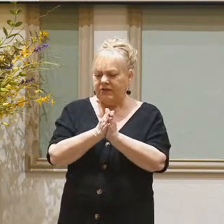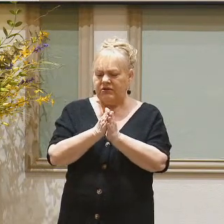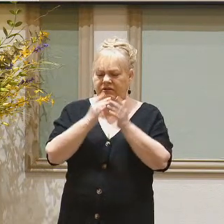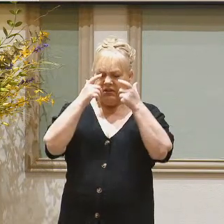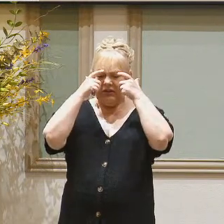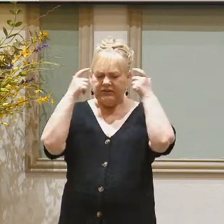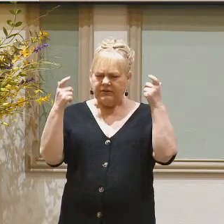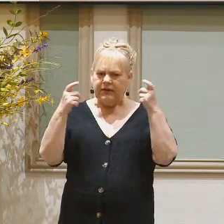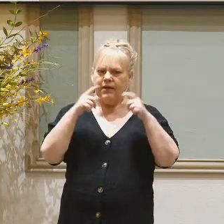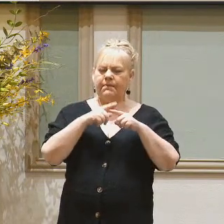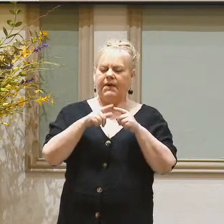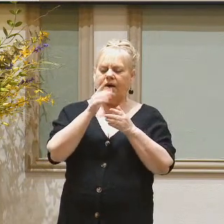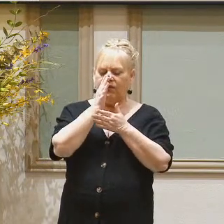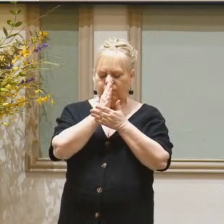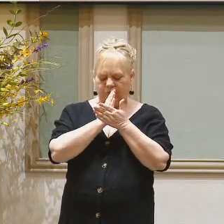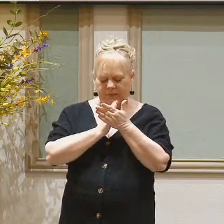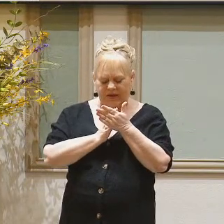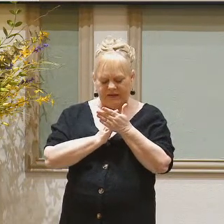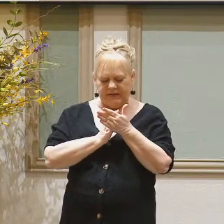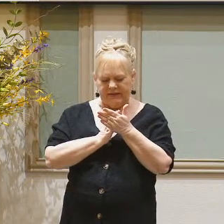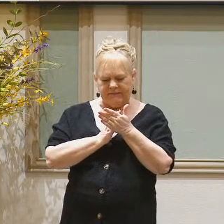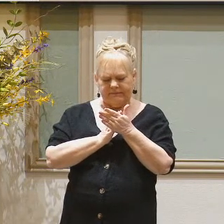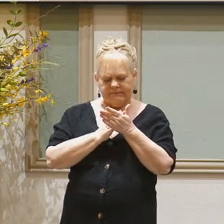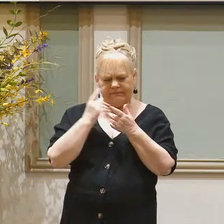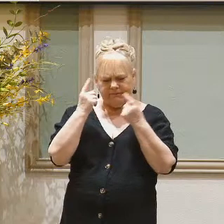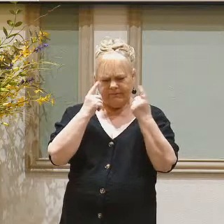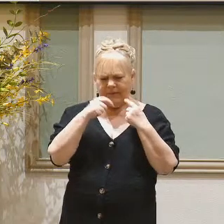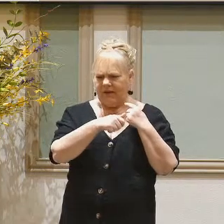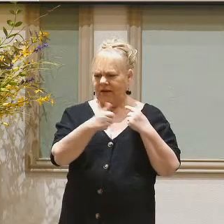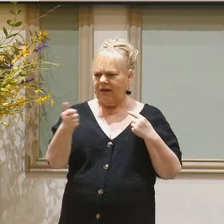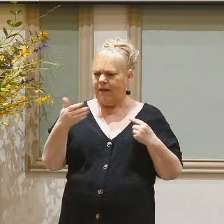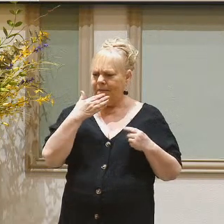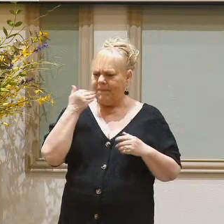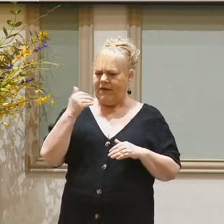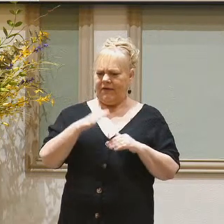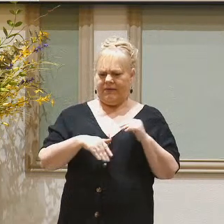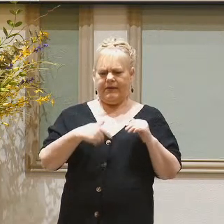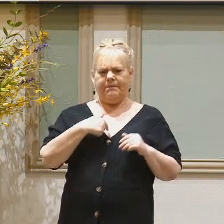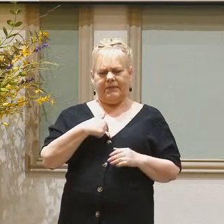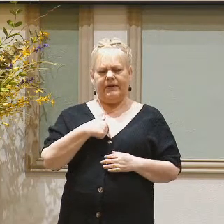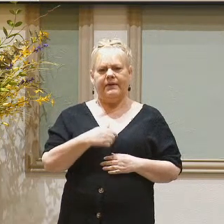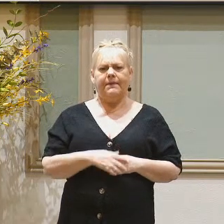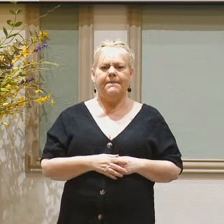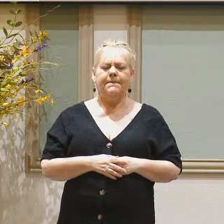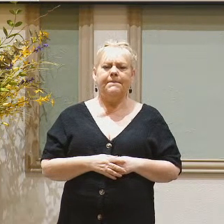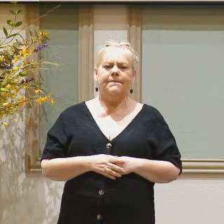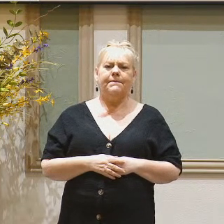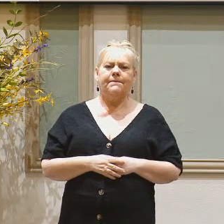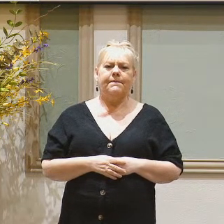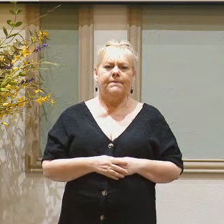but in humility consider others as better than yourselves."